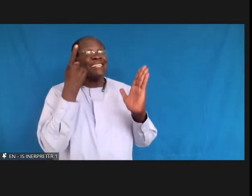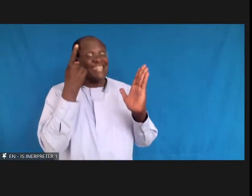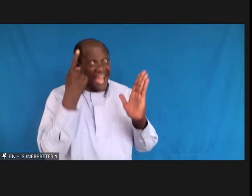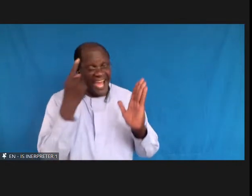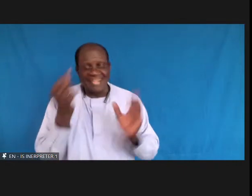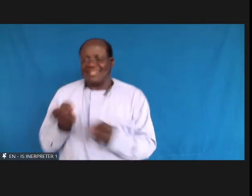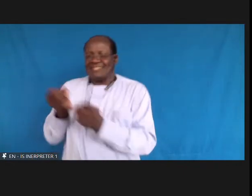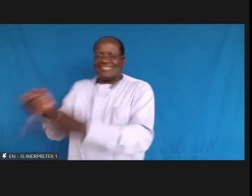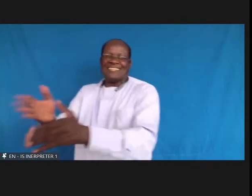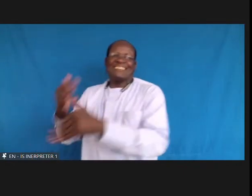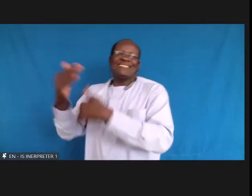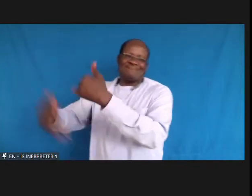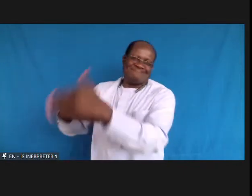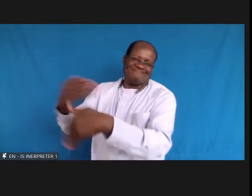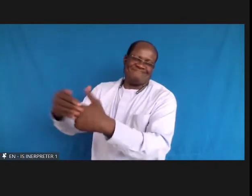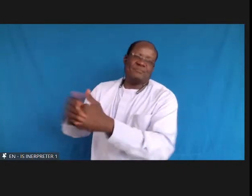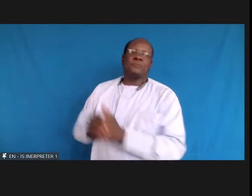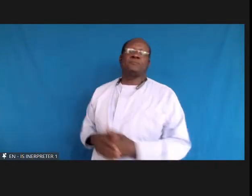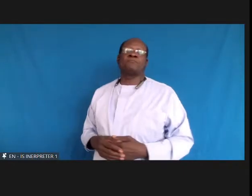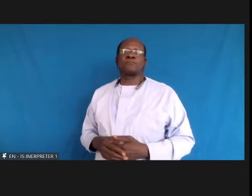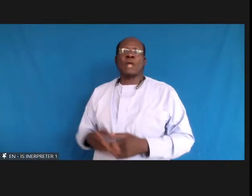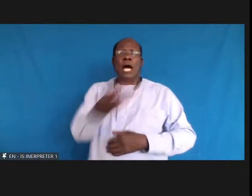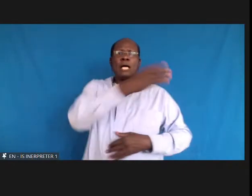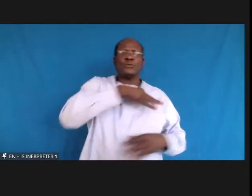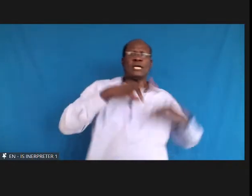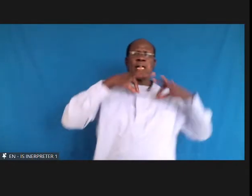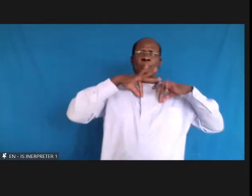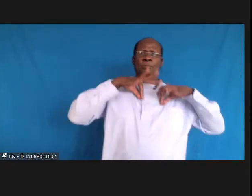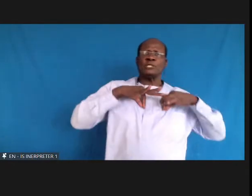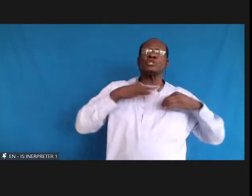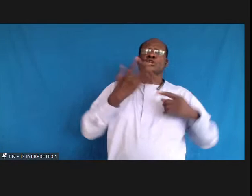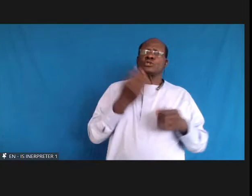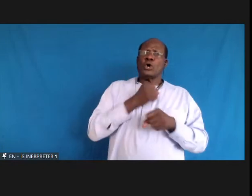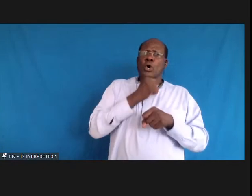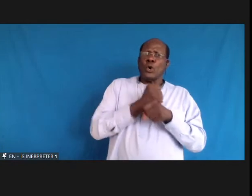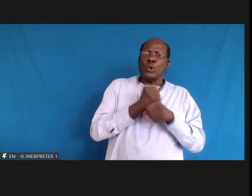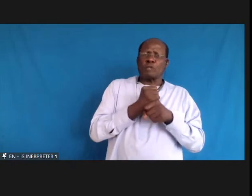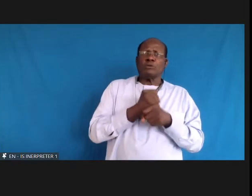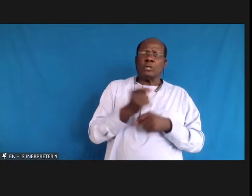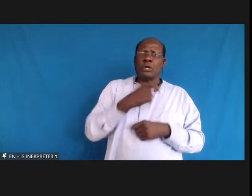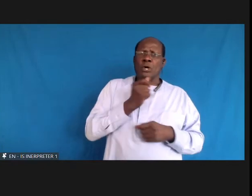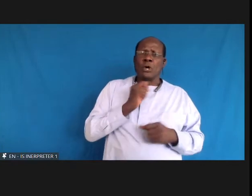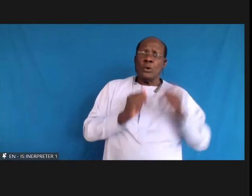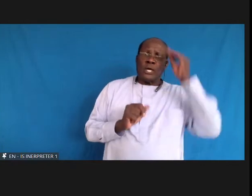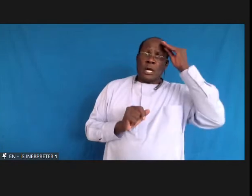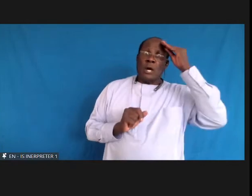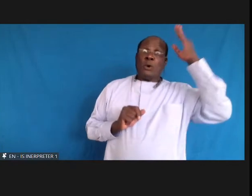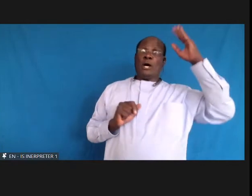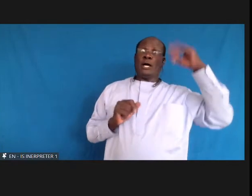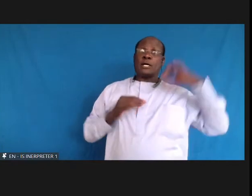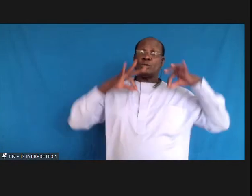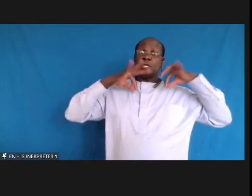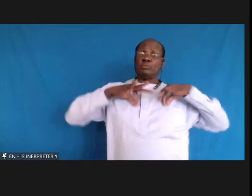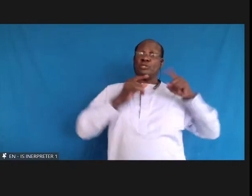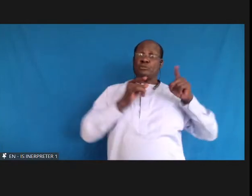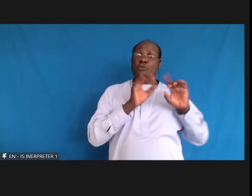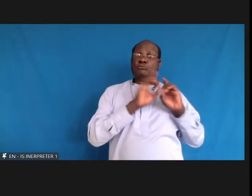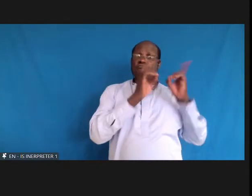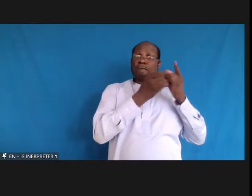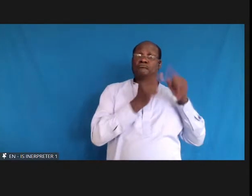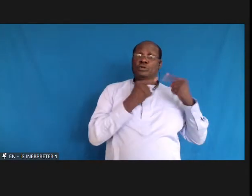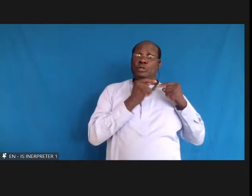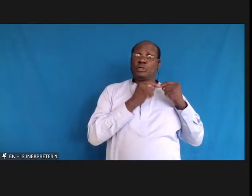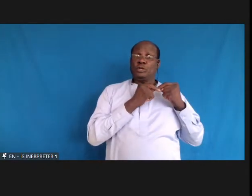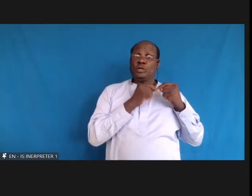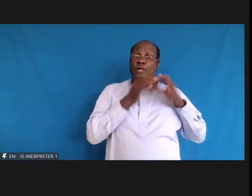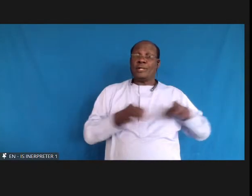Also, with the work that we do, we realize that working with the ministries is very important. So when we